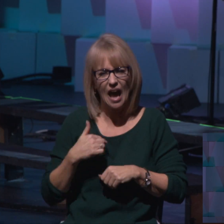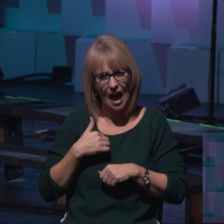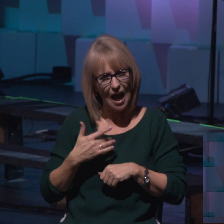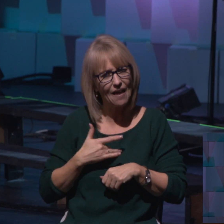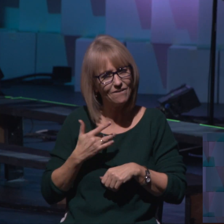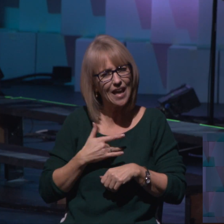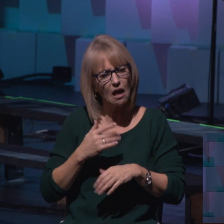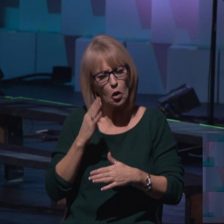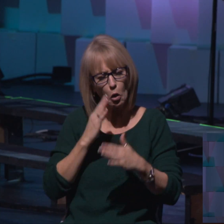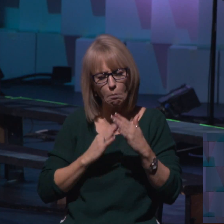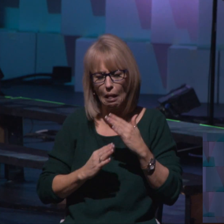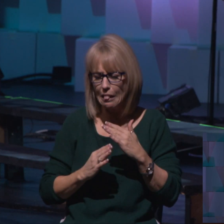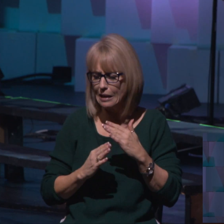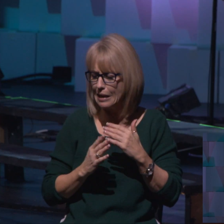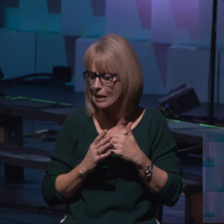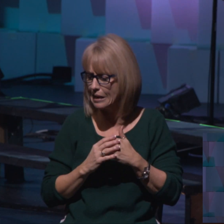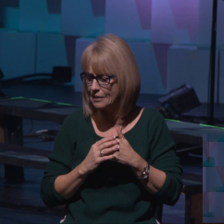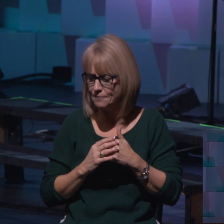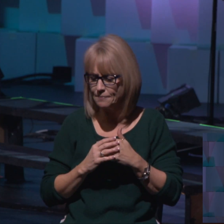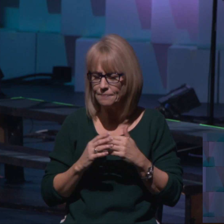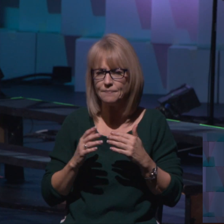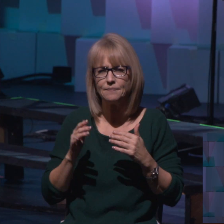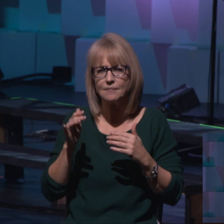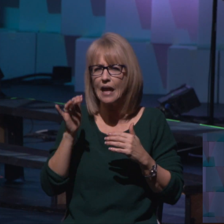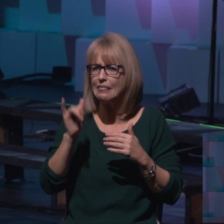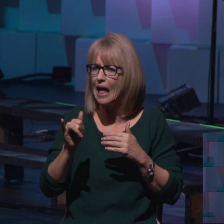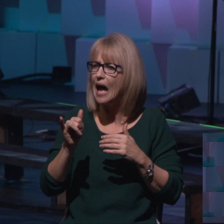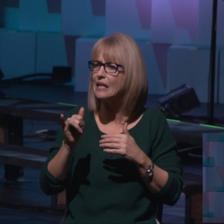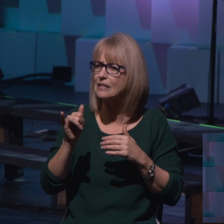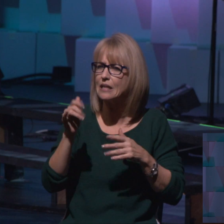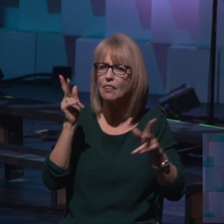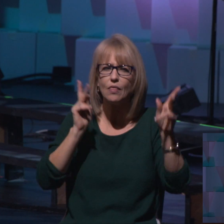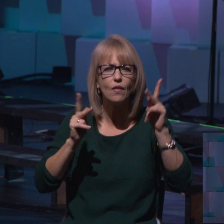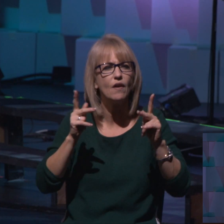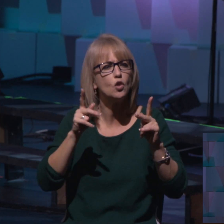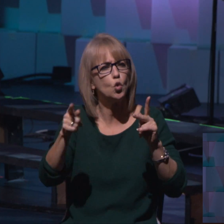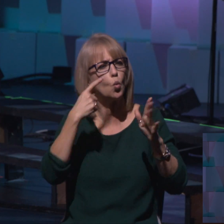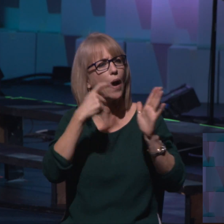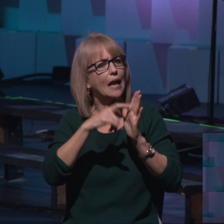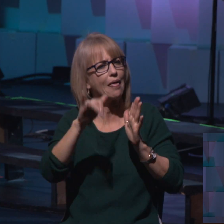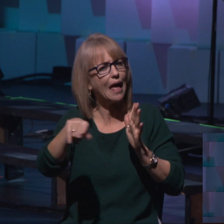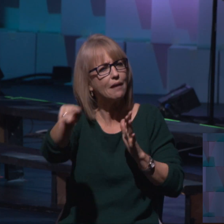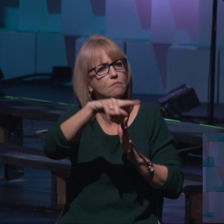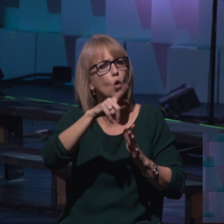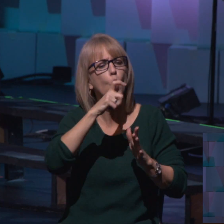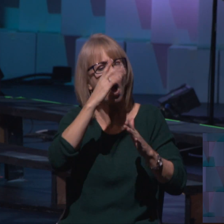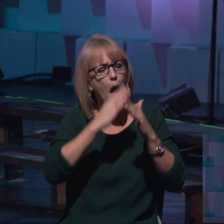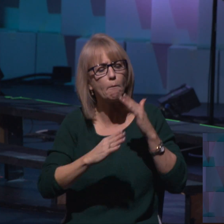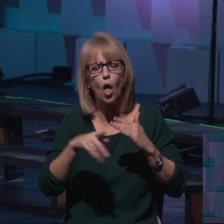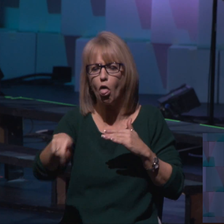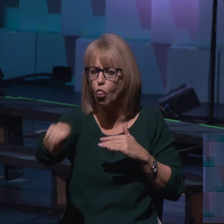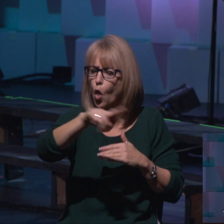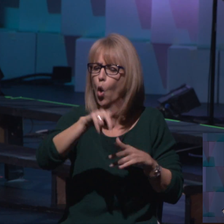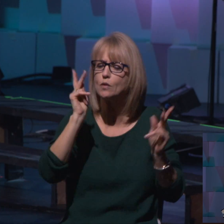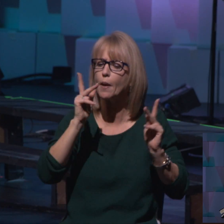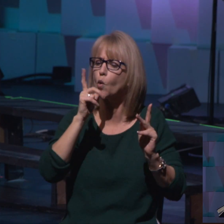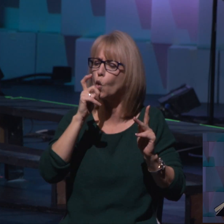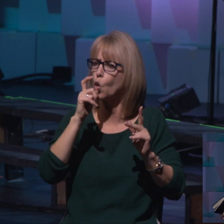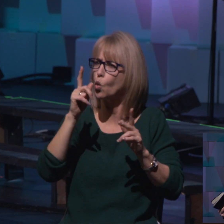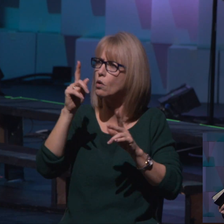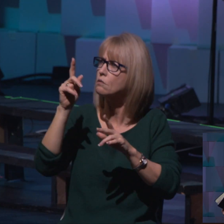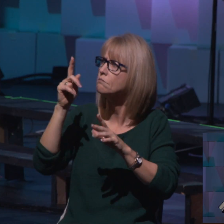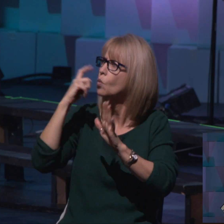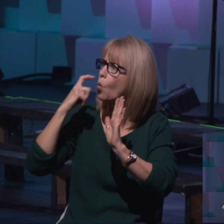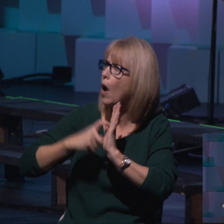has spent enough time as a follower of God that they understand his greatness and they understand their need for him in their life.